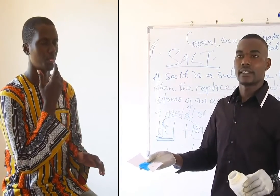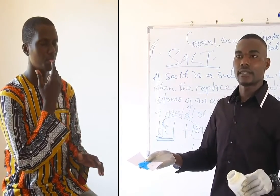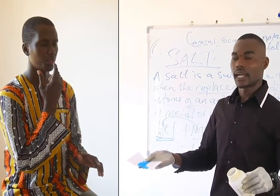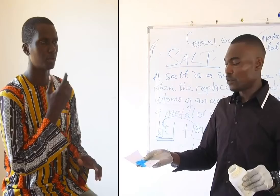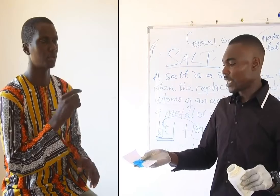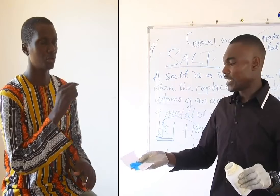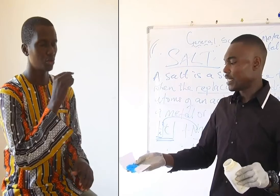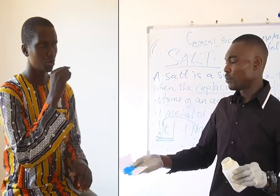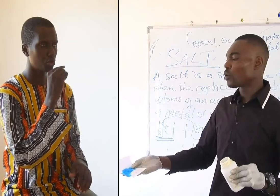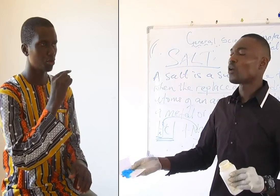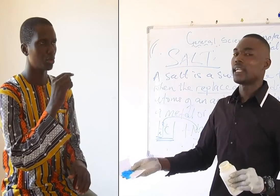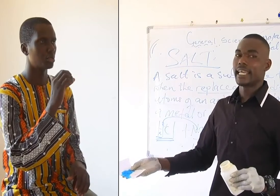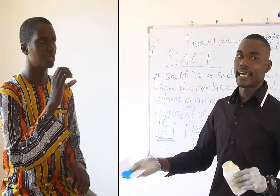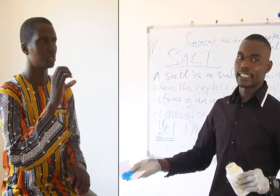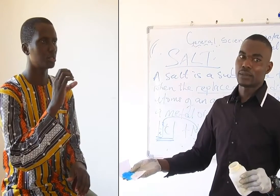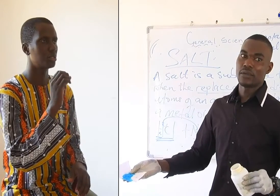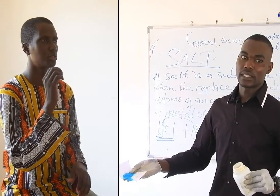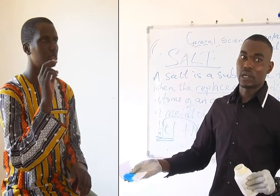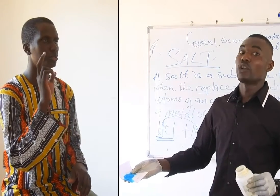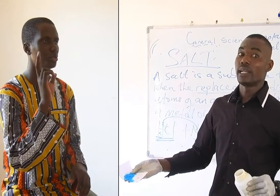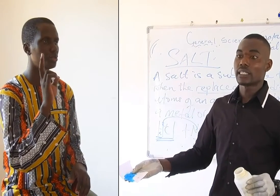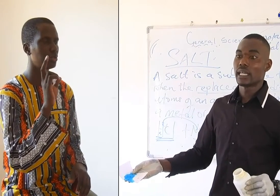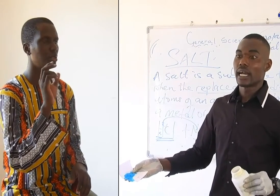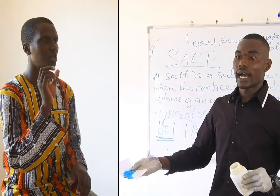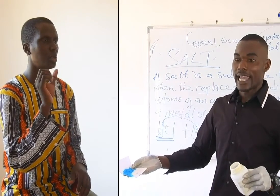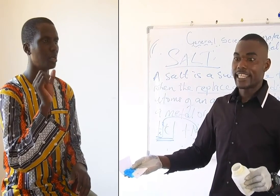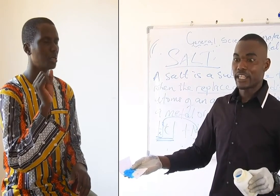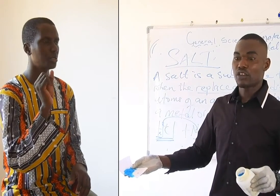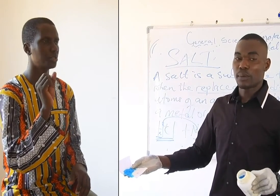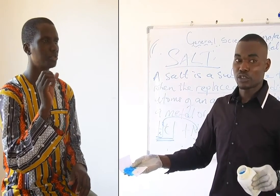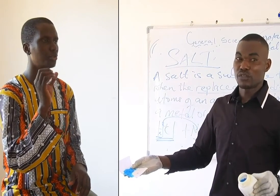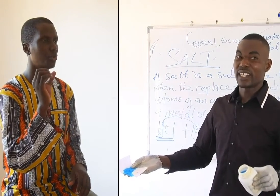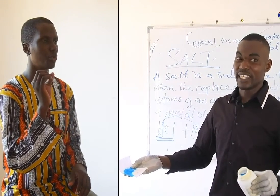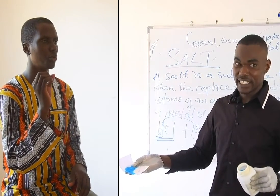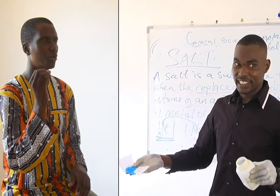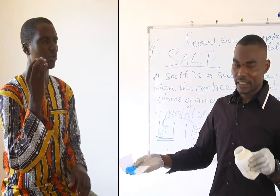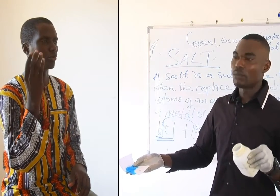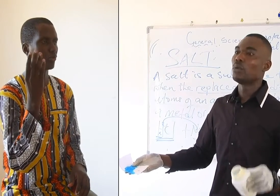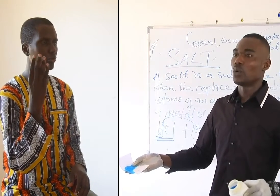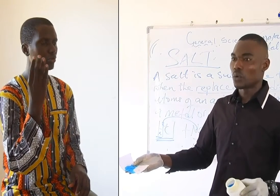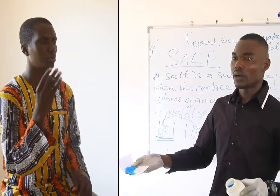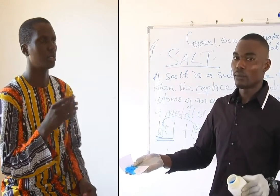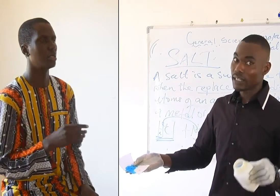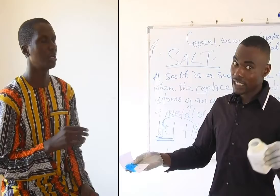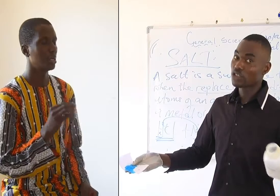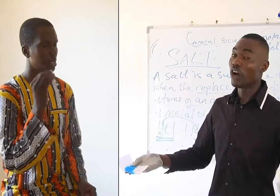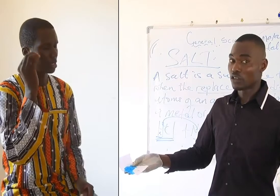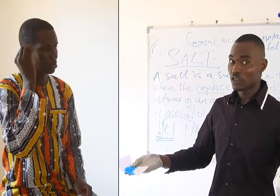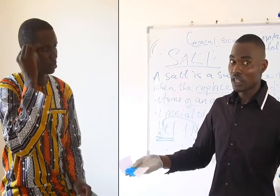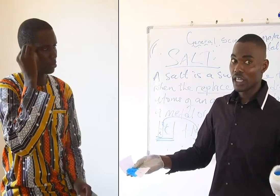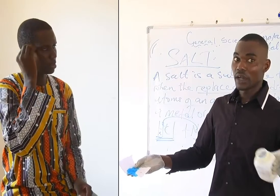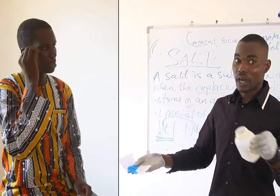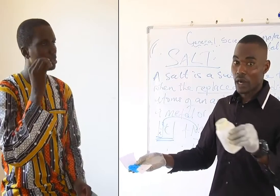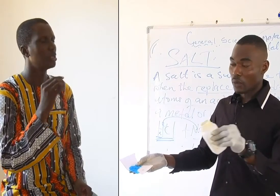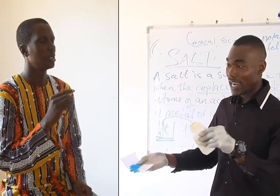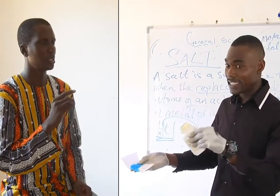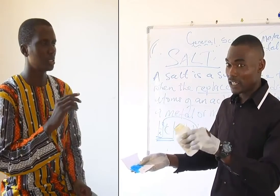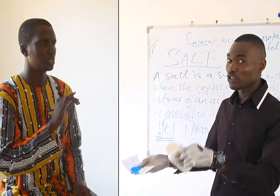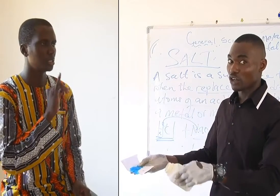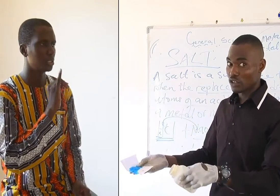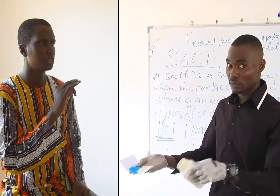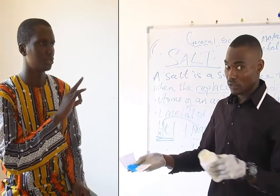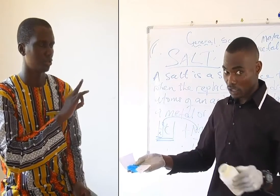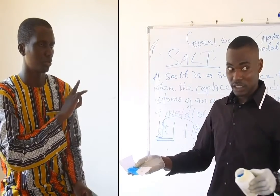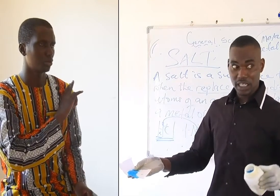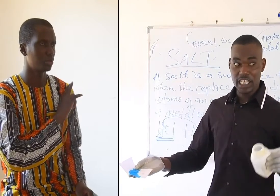sulfate. And you can see the blue color there. That's why we say always hydrated copper sulfate is blue, but it's a salt. Why is it